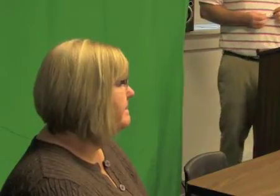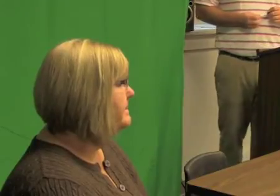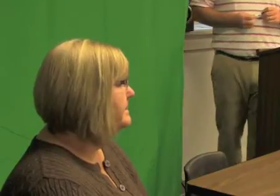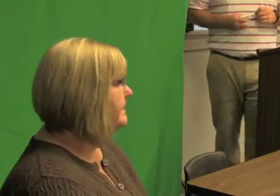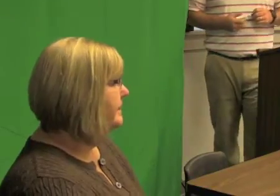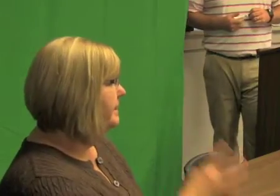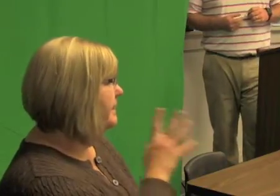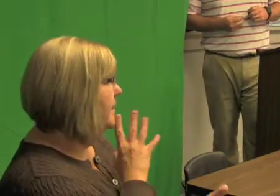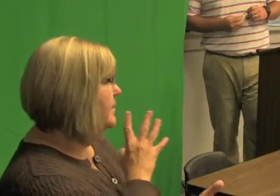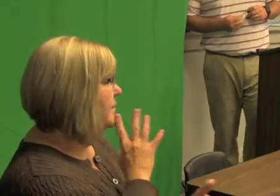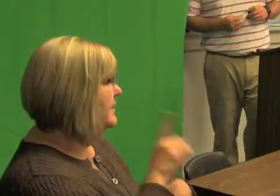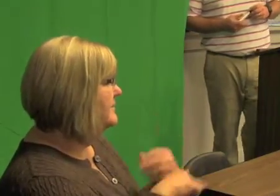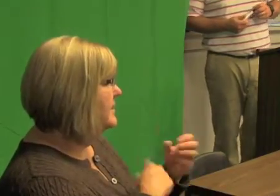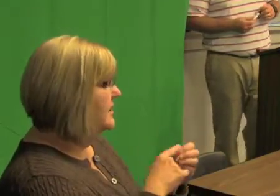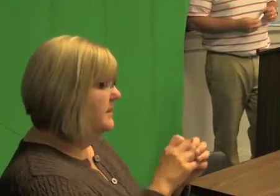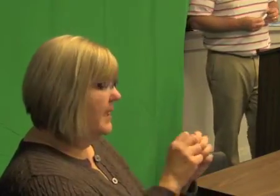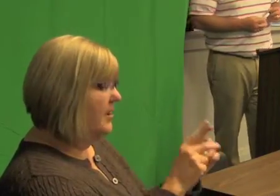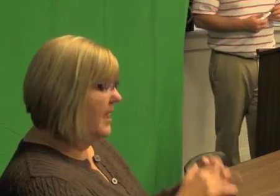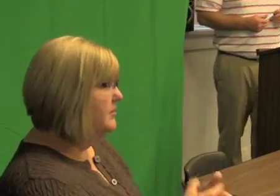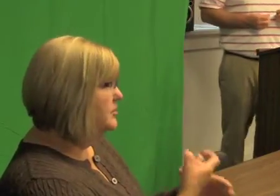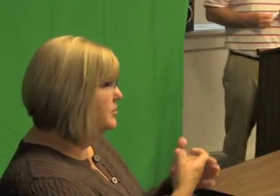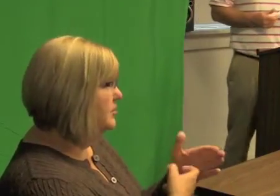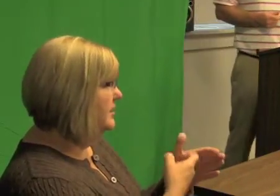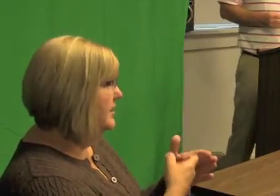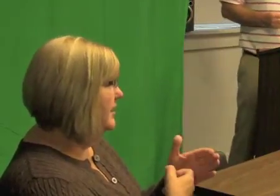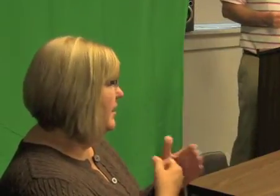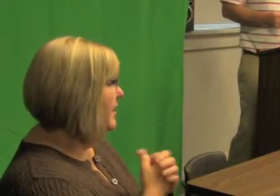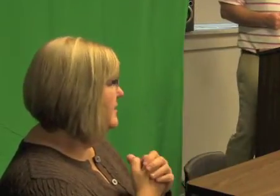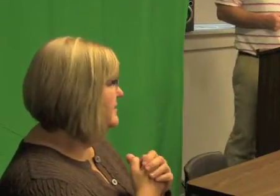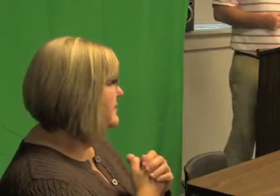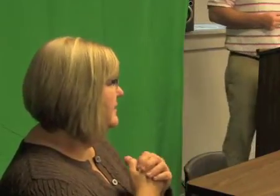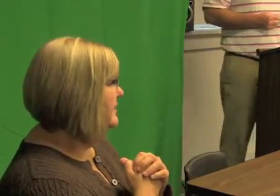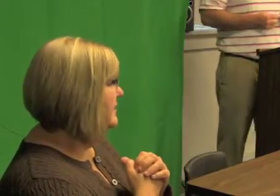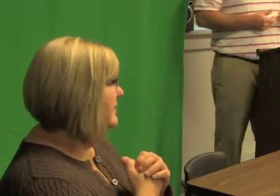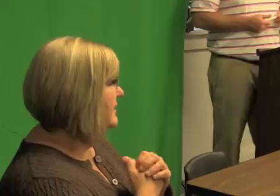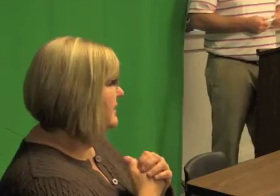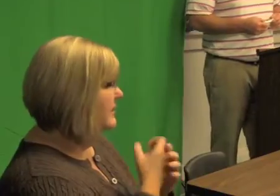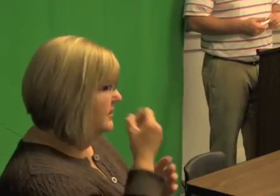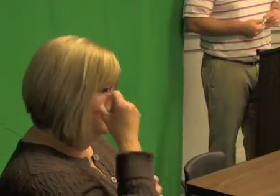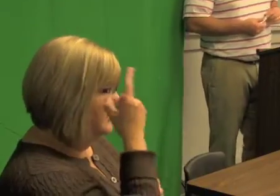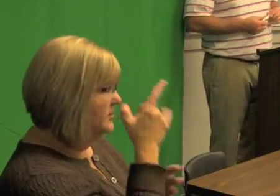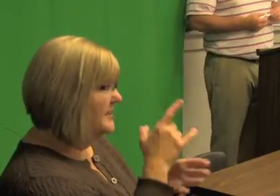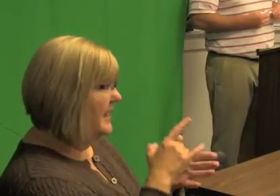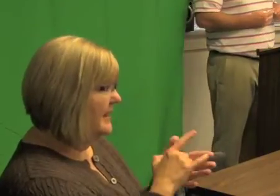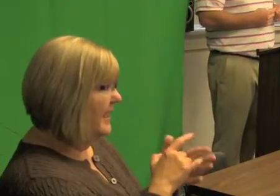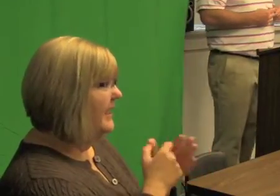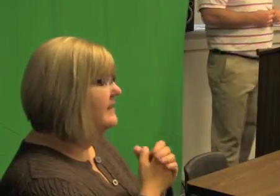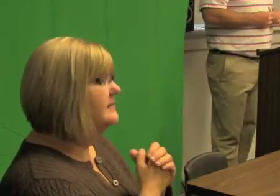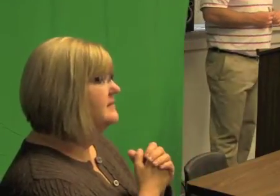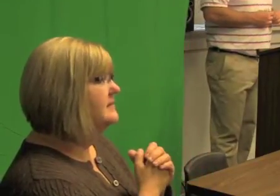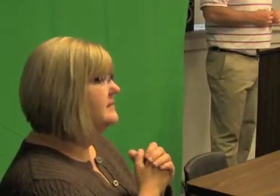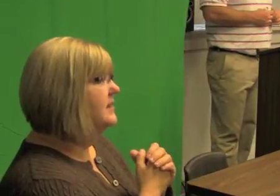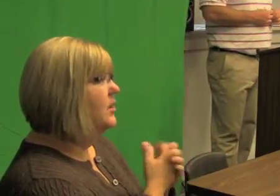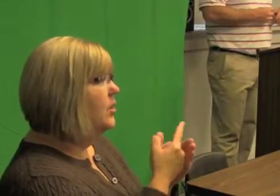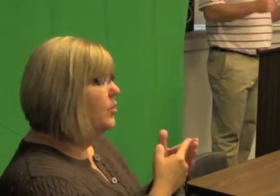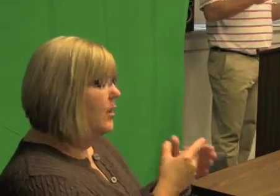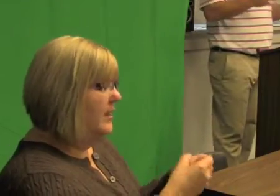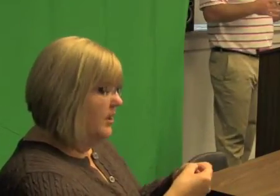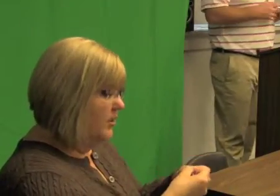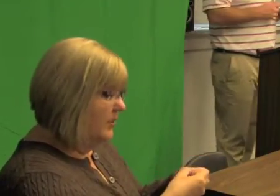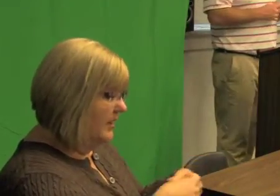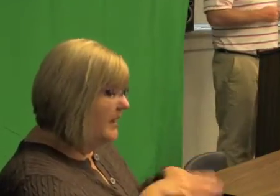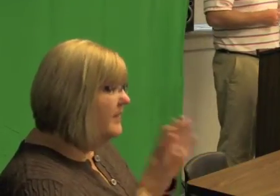We've talked extensively about opportunity cost. Hopefully we have that all understood. What are you giving